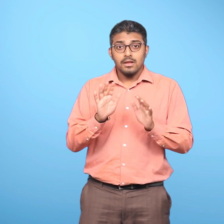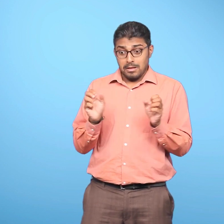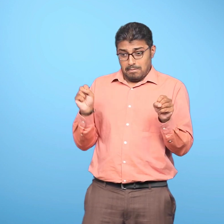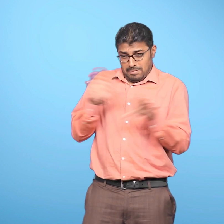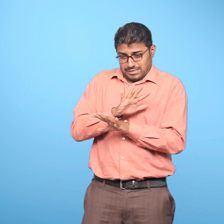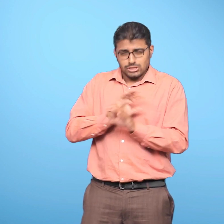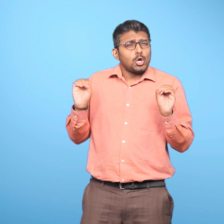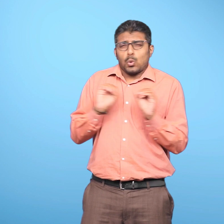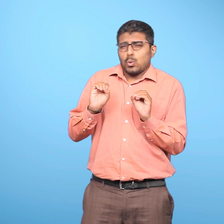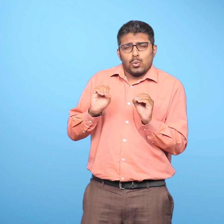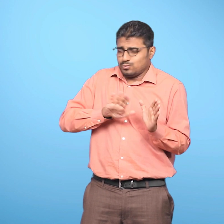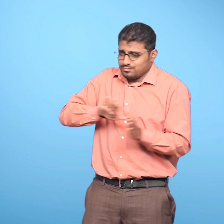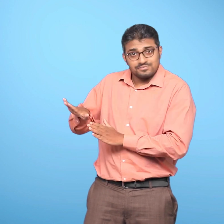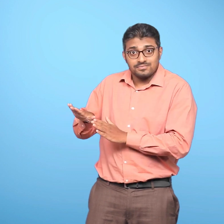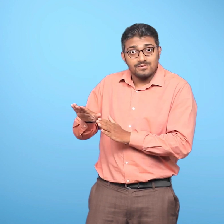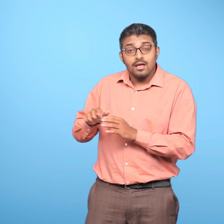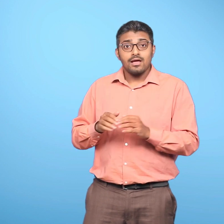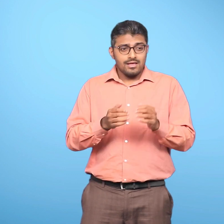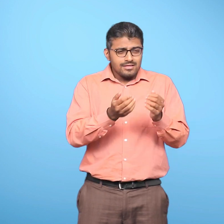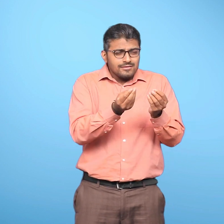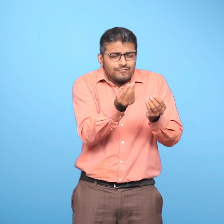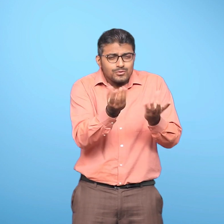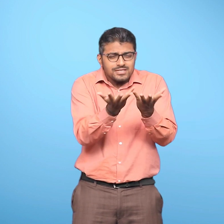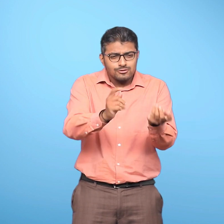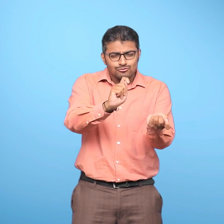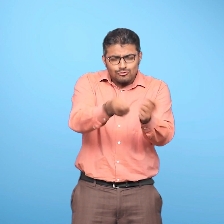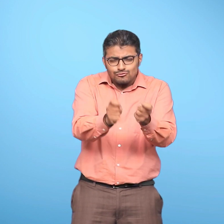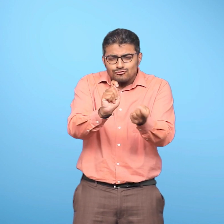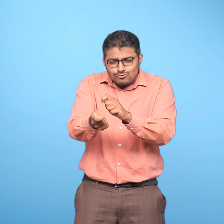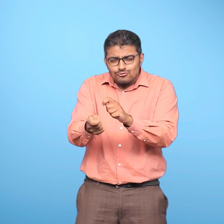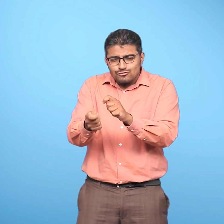Can you list a few things you can change around you?